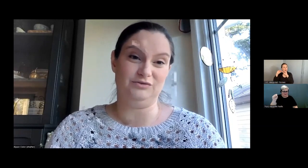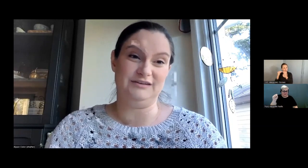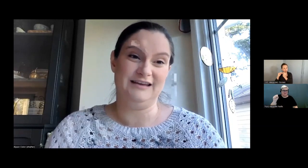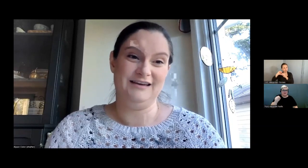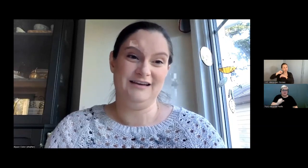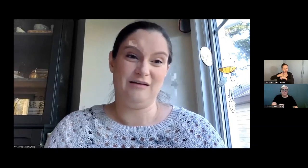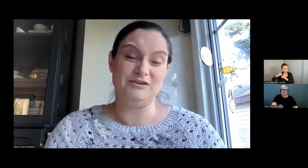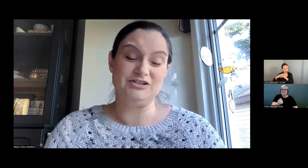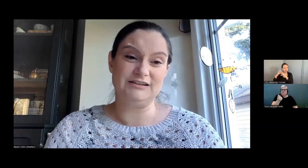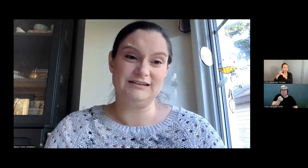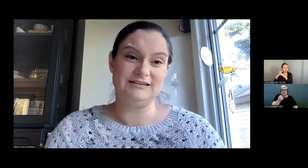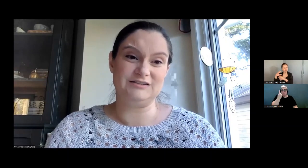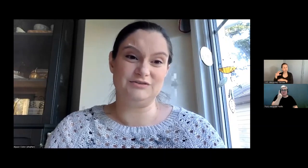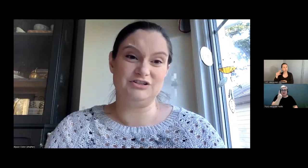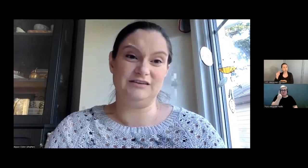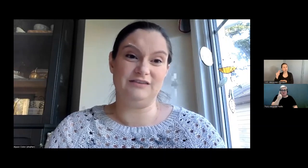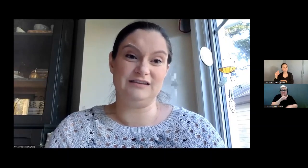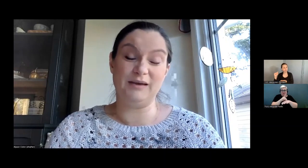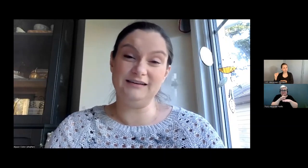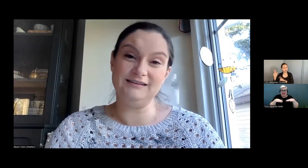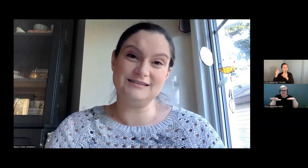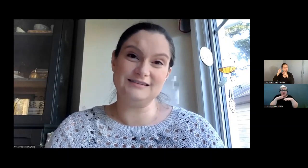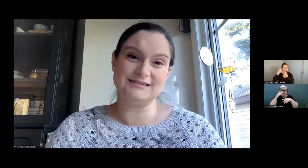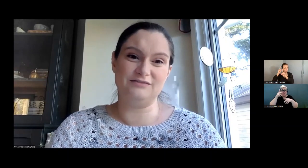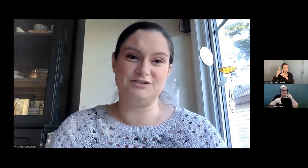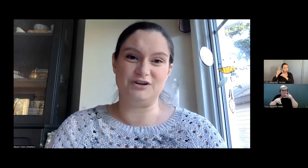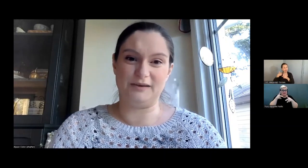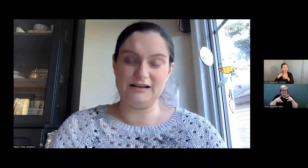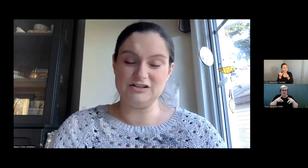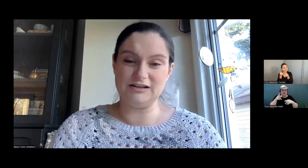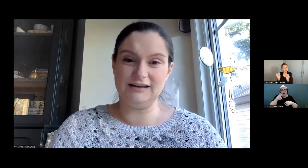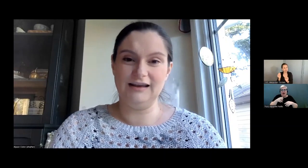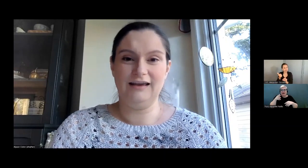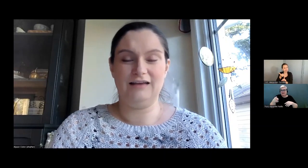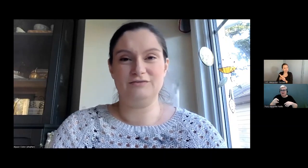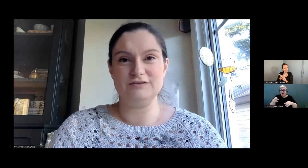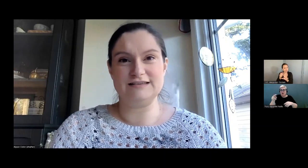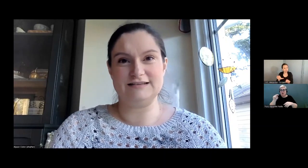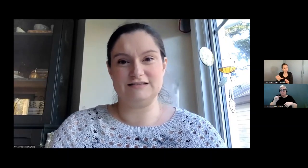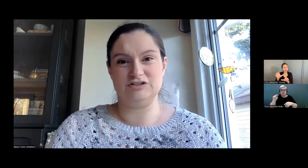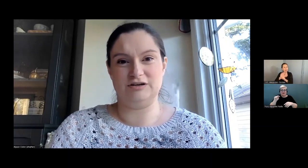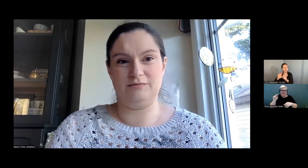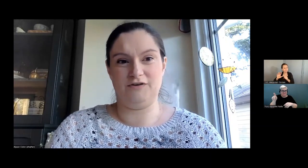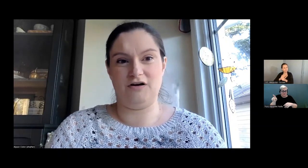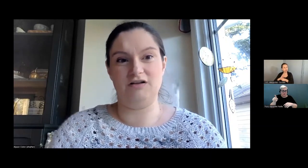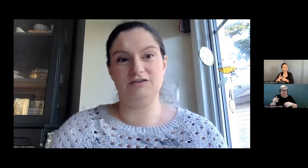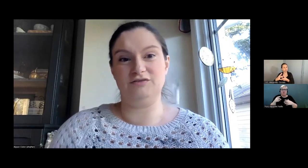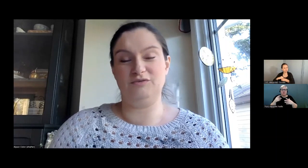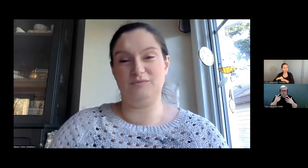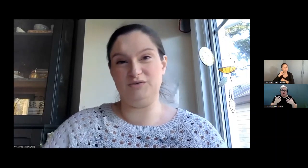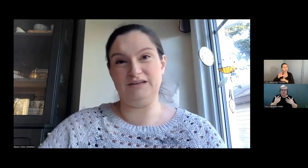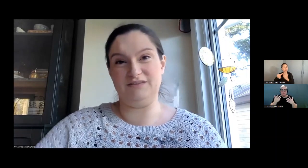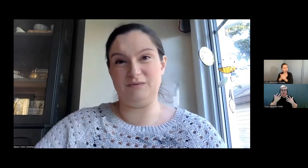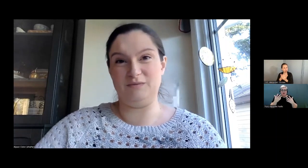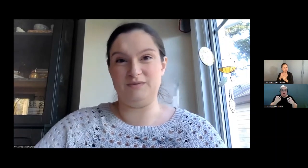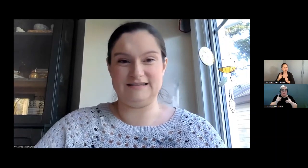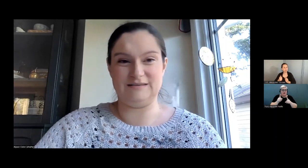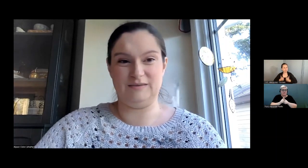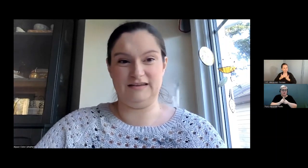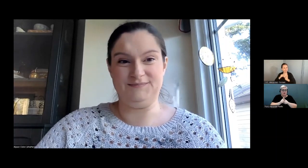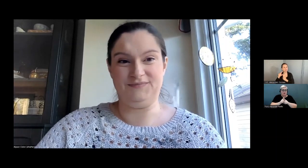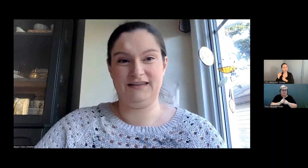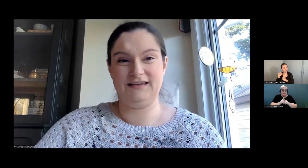in Nunavut. Our mission is to achieve independence, self-determination, and full citizenship for all Nunavummiut living